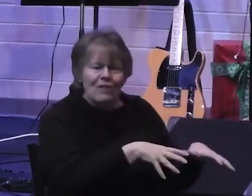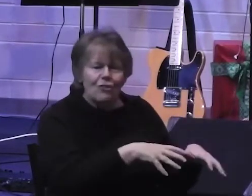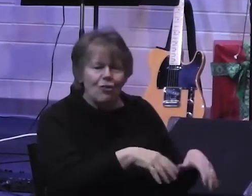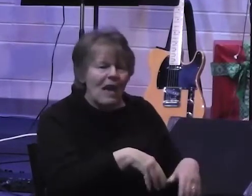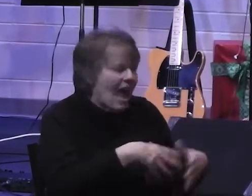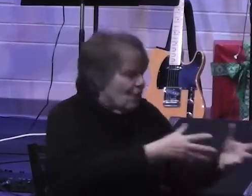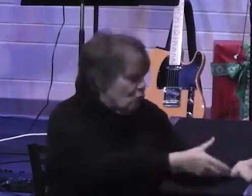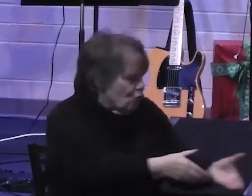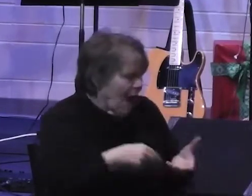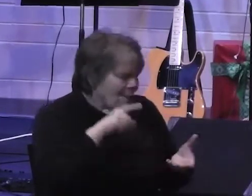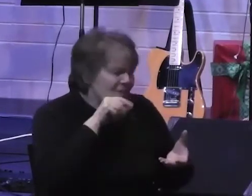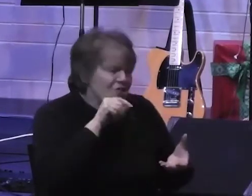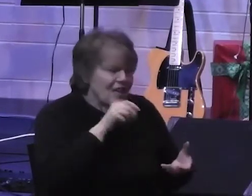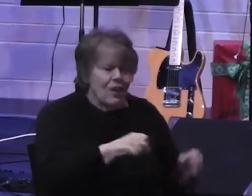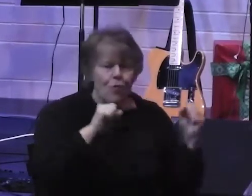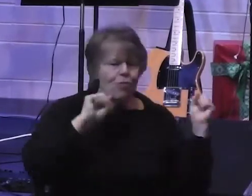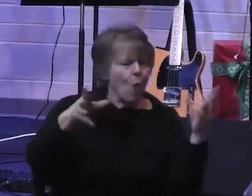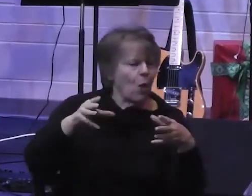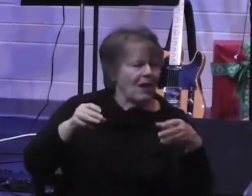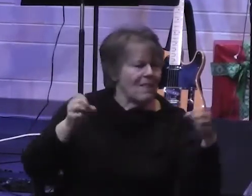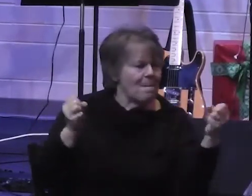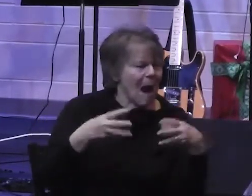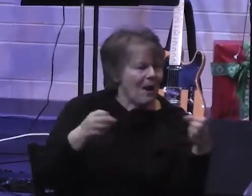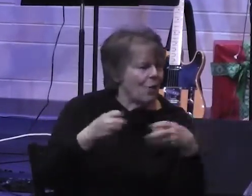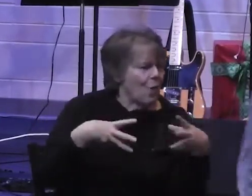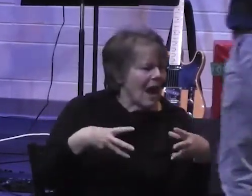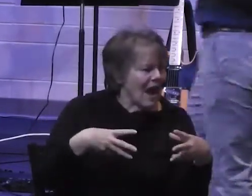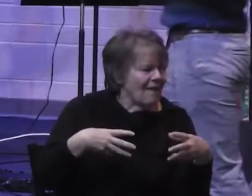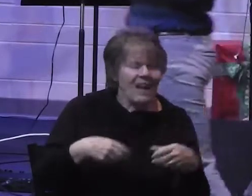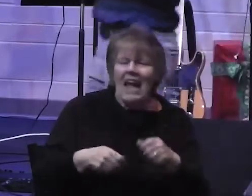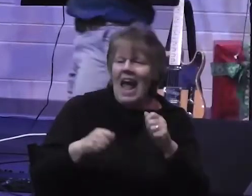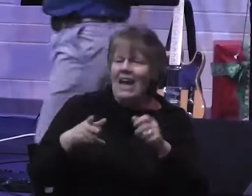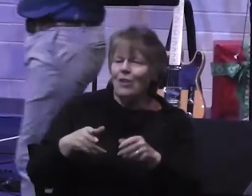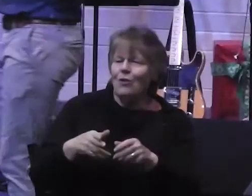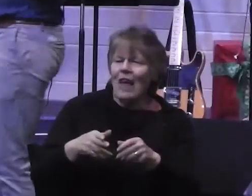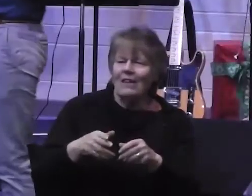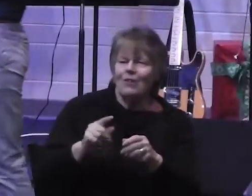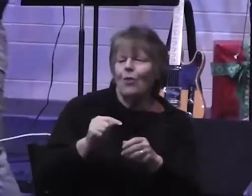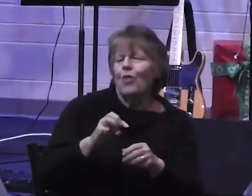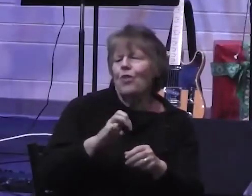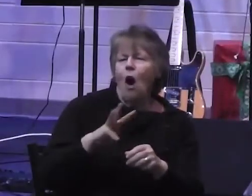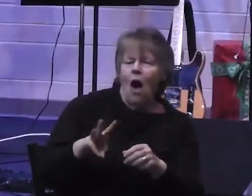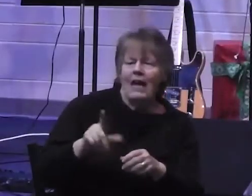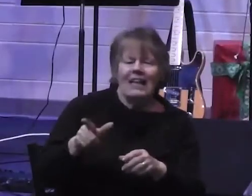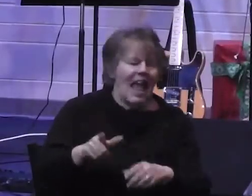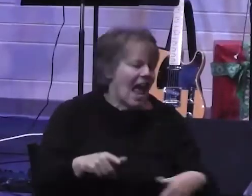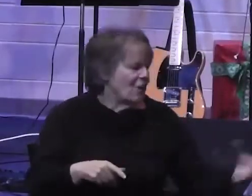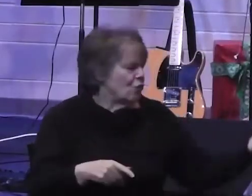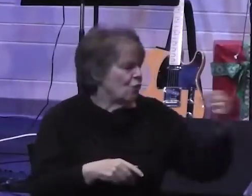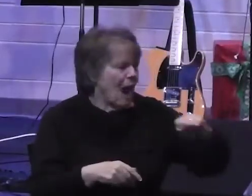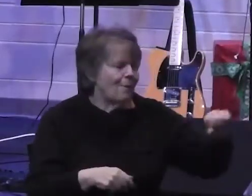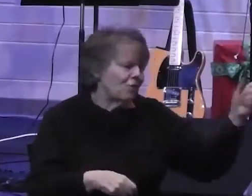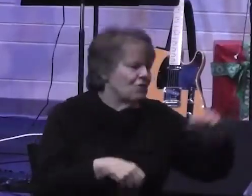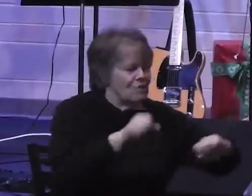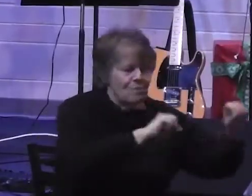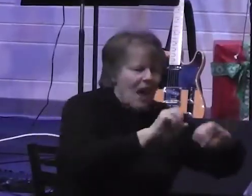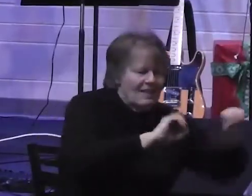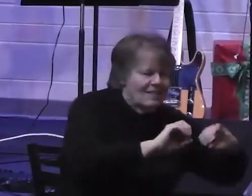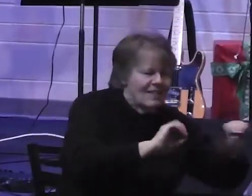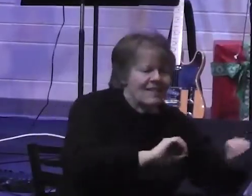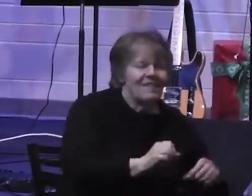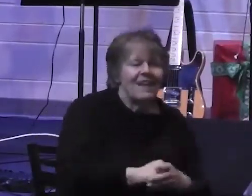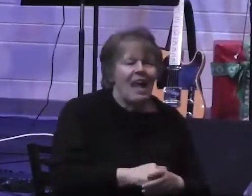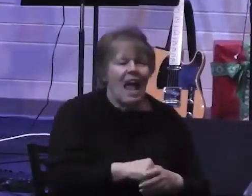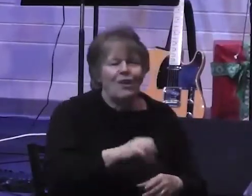it into the microwave and you're like, defrost, baby. And then ding, and you pull it out and you get your spices and your sauce and the soy sauce, a